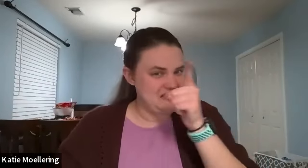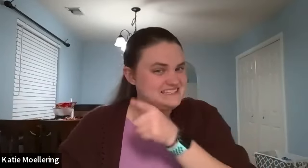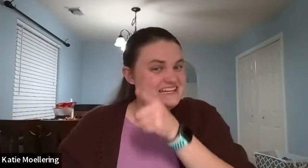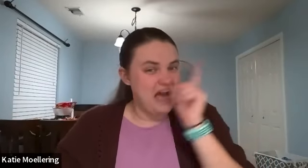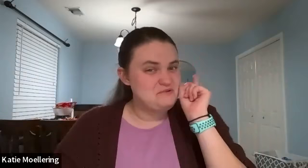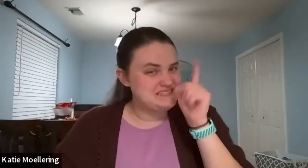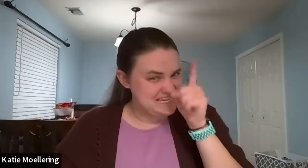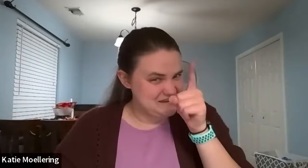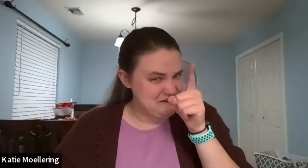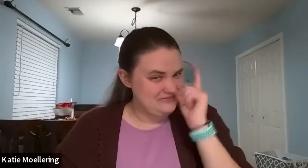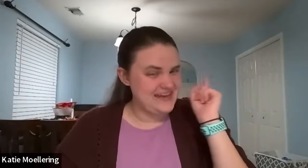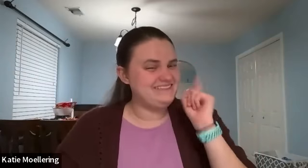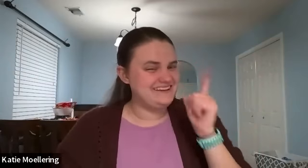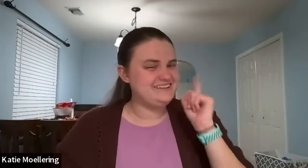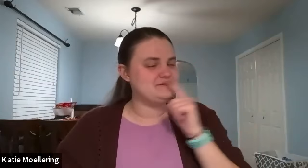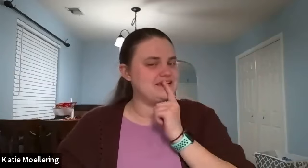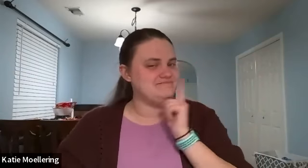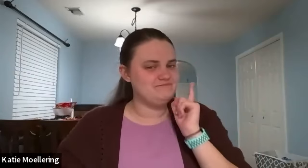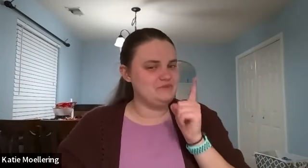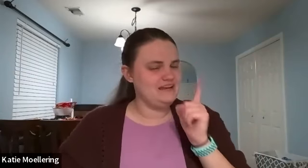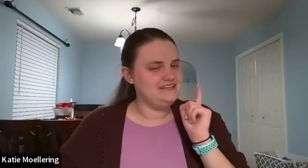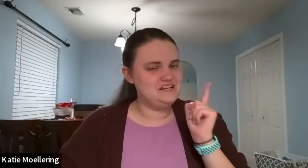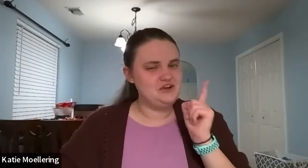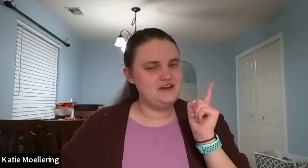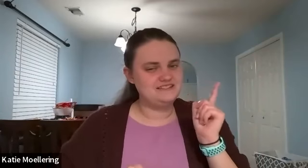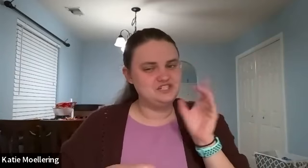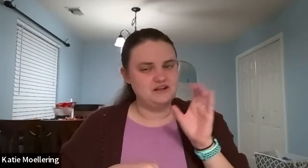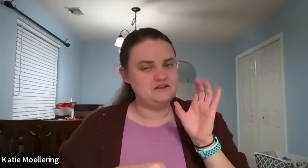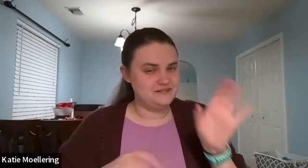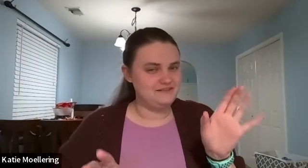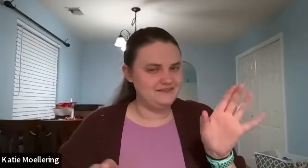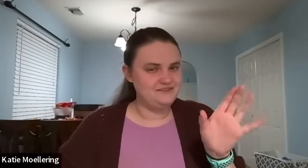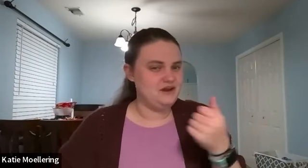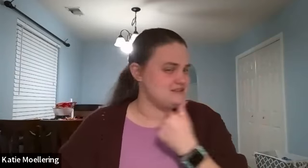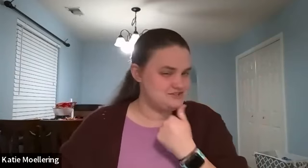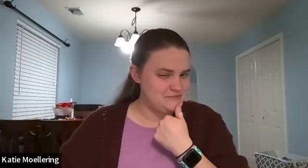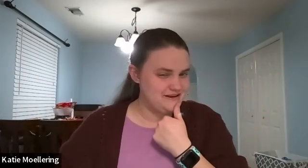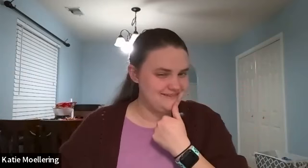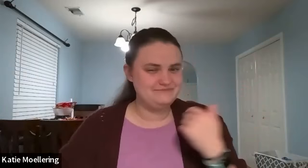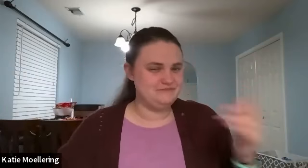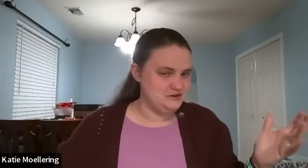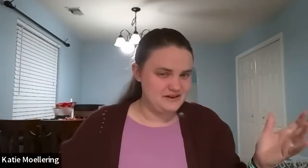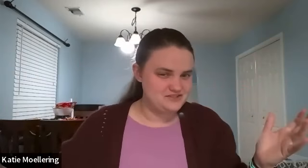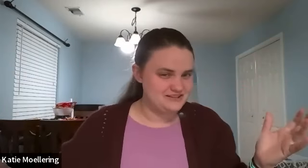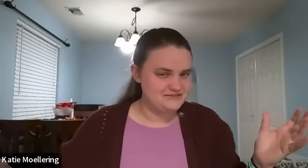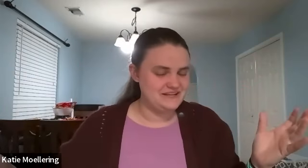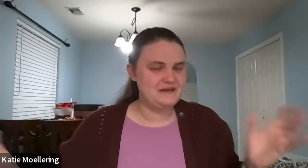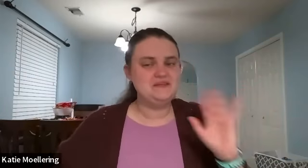that's like, I was thinking about that. I literally was like, wait, I need to tell you how to say chocolate and vanilla. You guys got strawberry, but you don't have chocolate or vanilla.